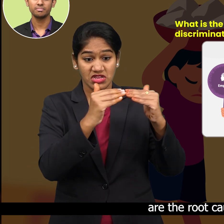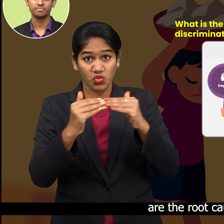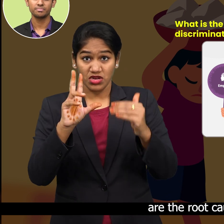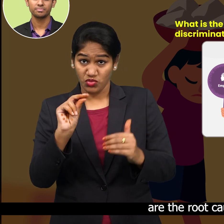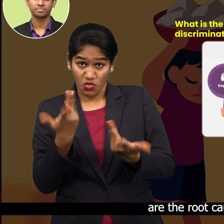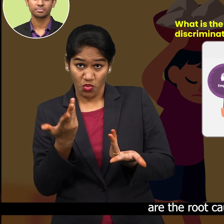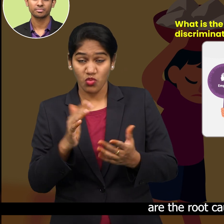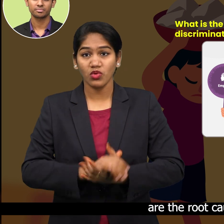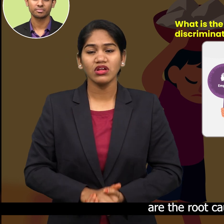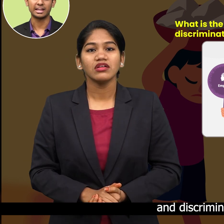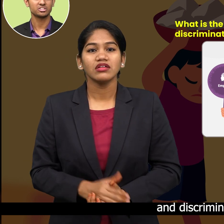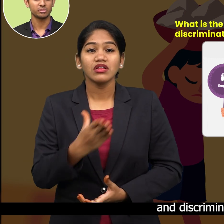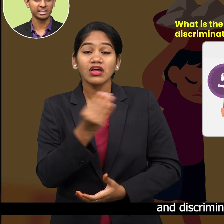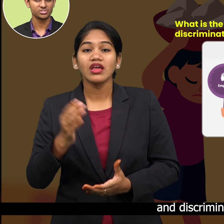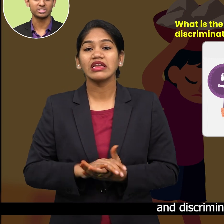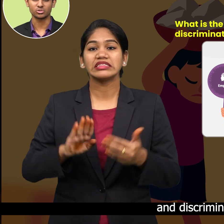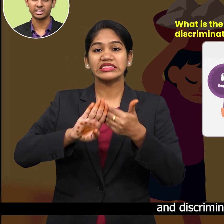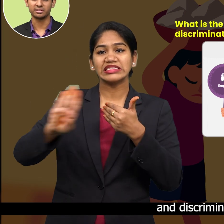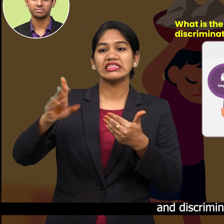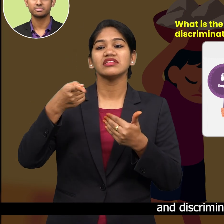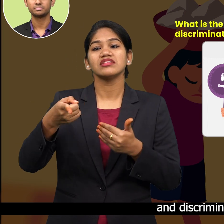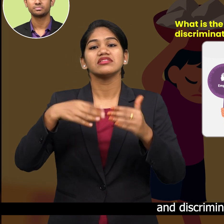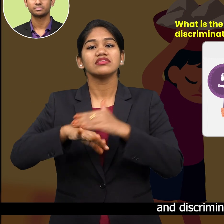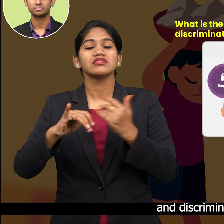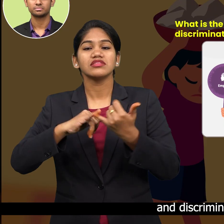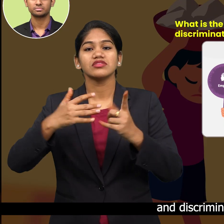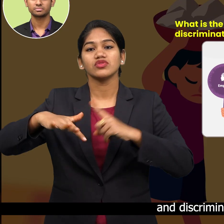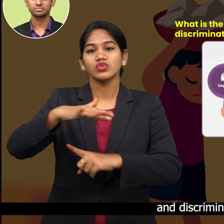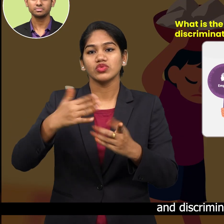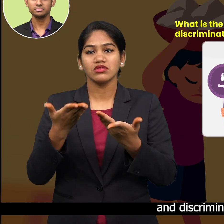inequality and discrimination in society.